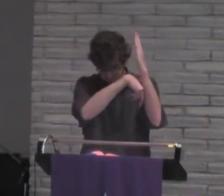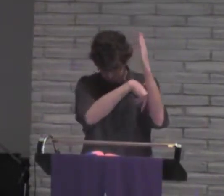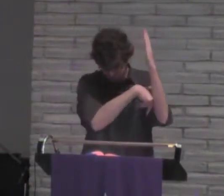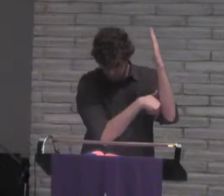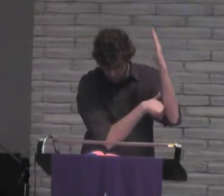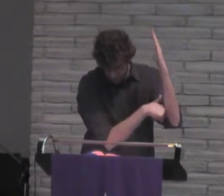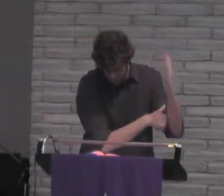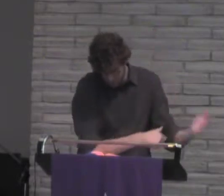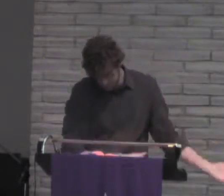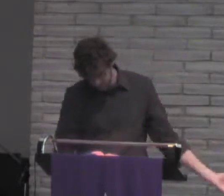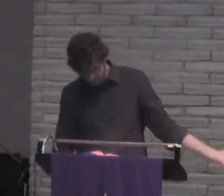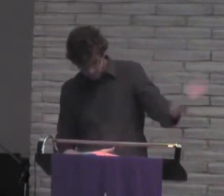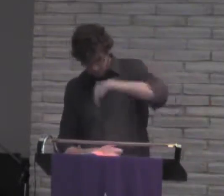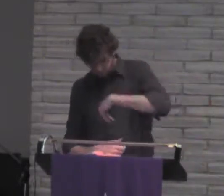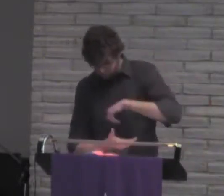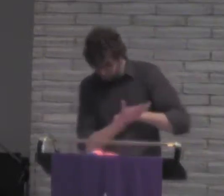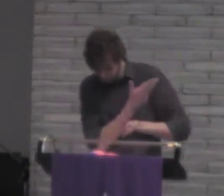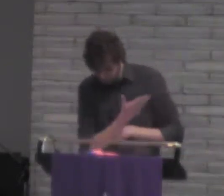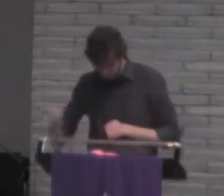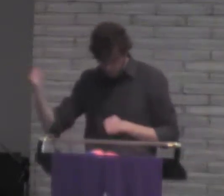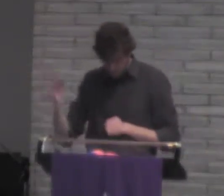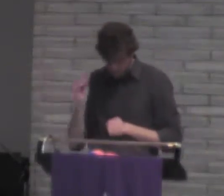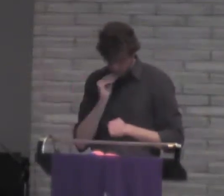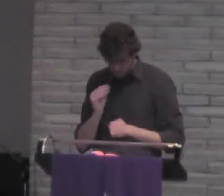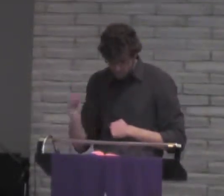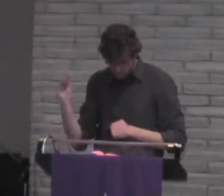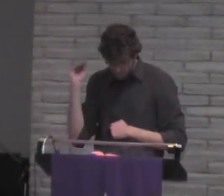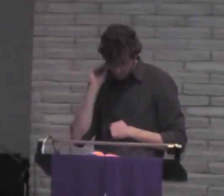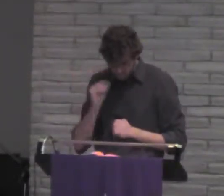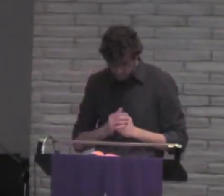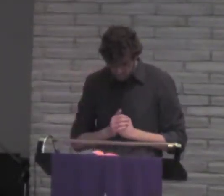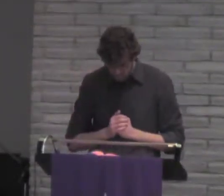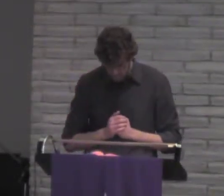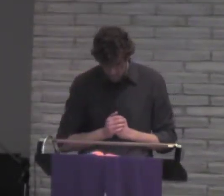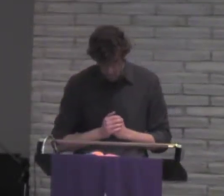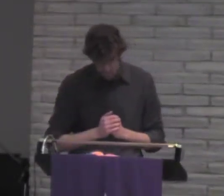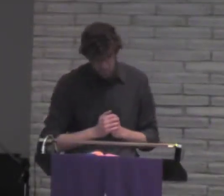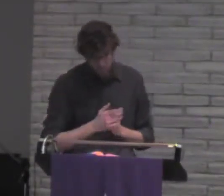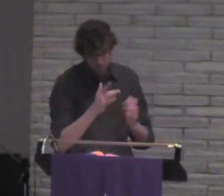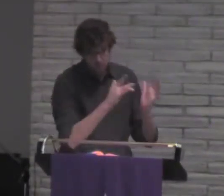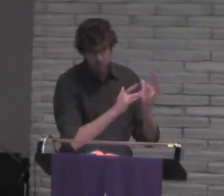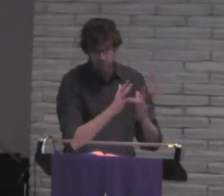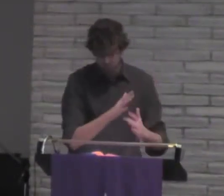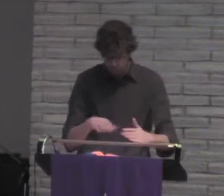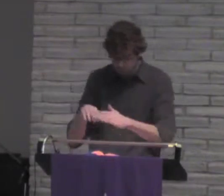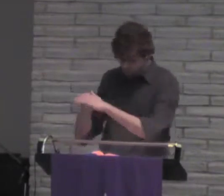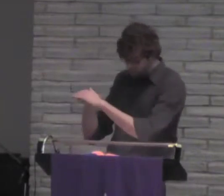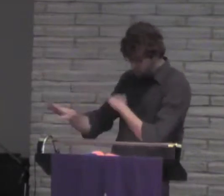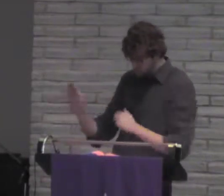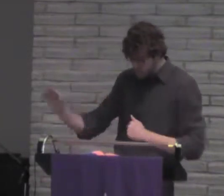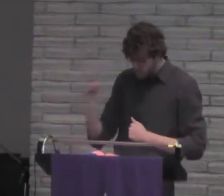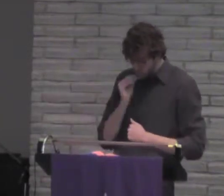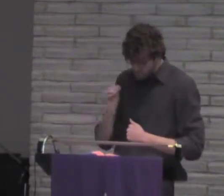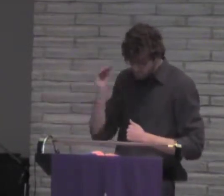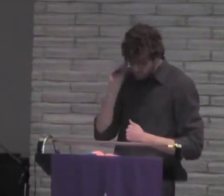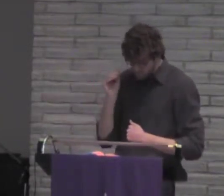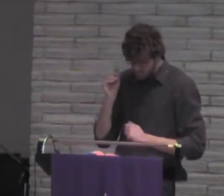So he came down at once and welcomed him gladly. All the people saw this and began to